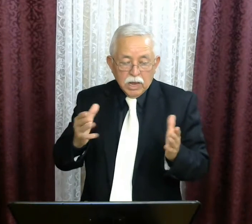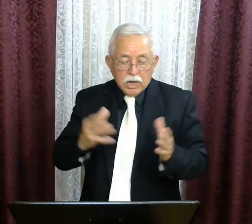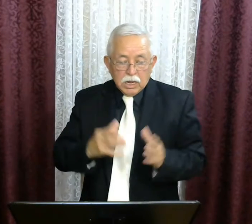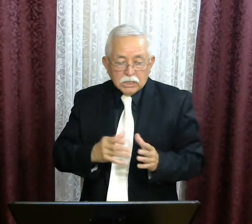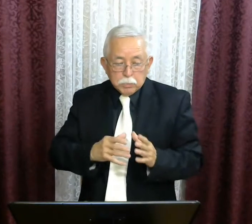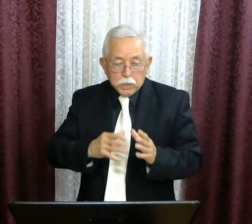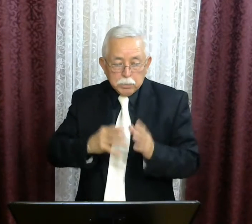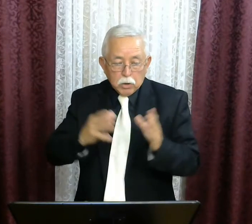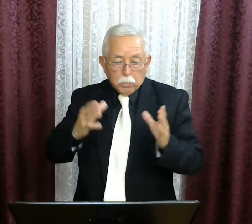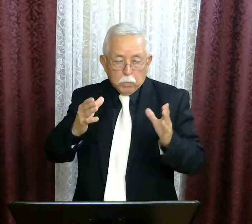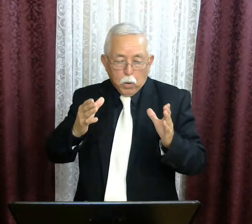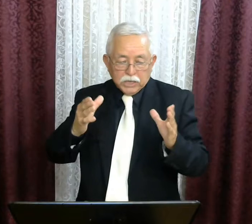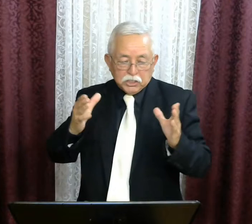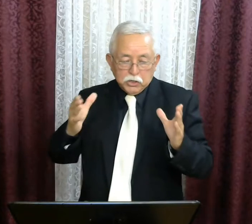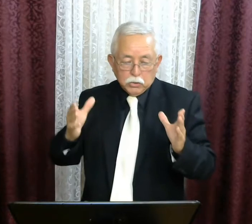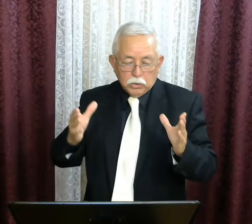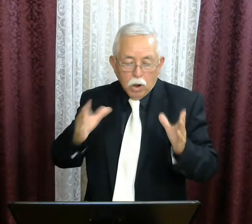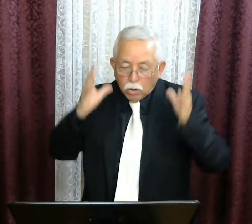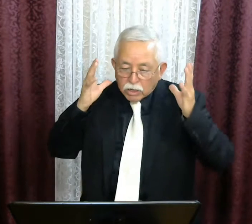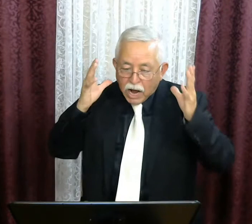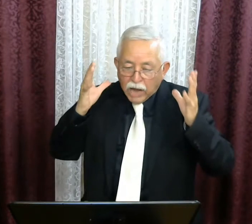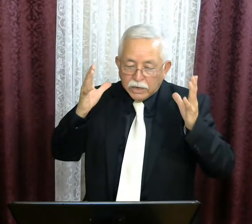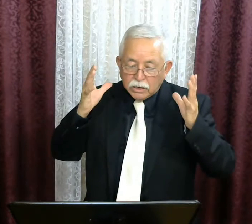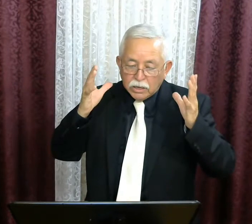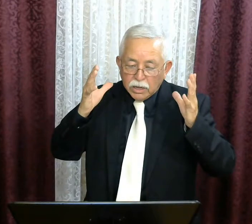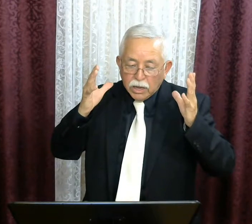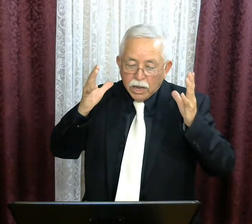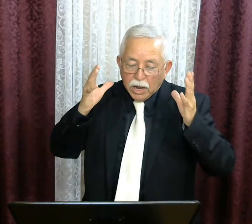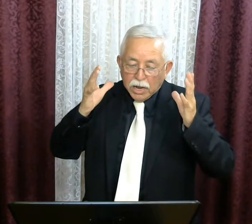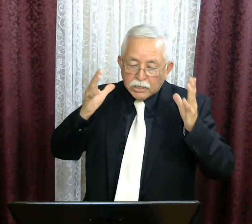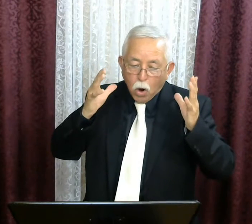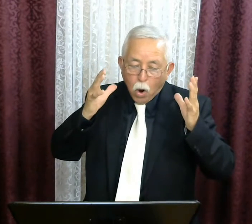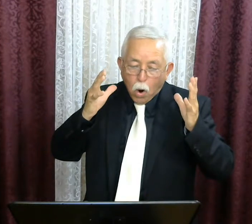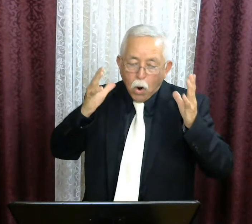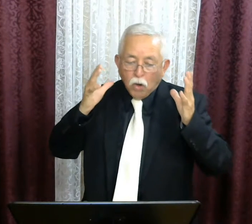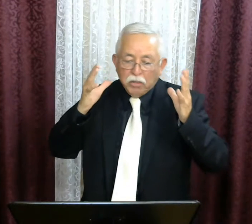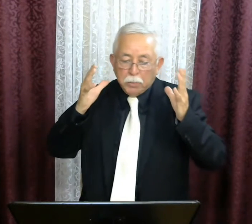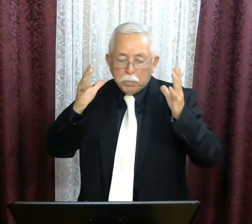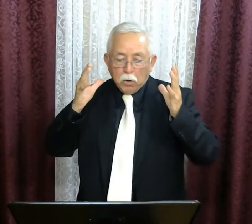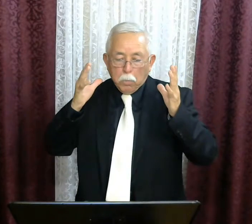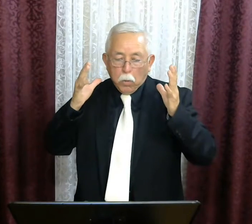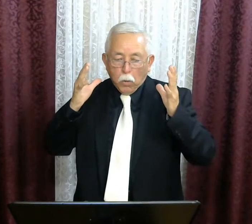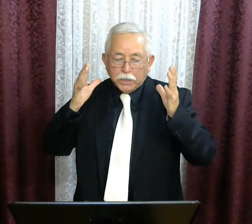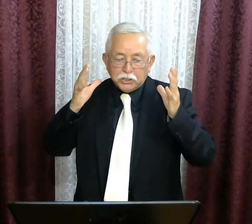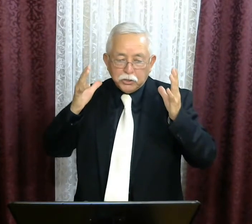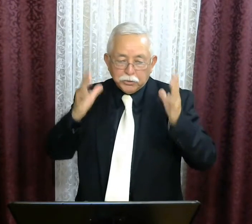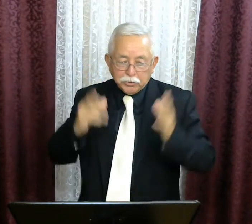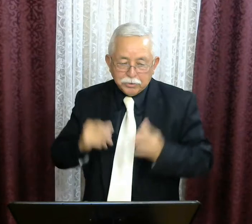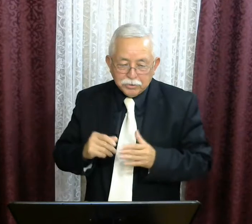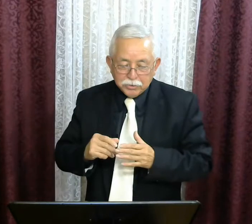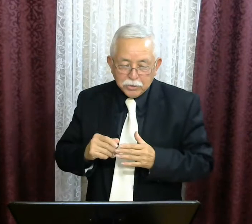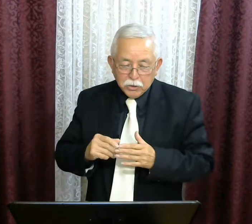Let the people praise you, O God. Let all the people praise you.